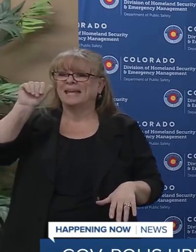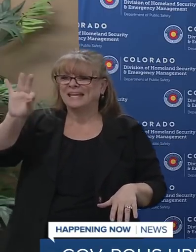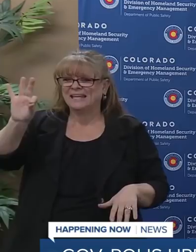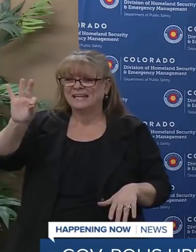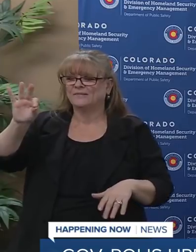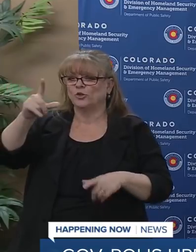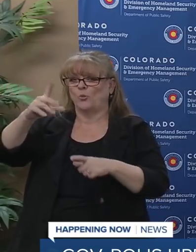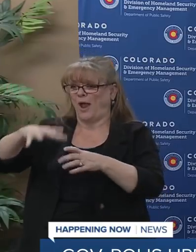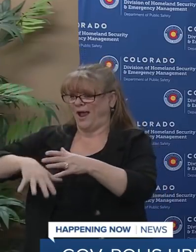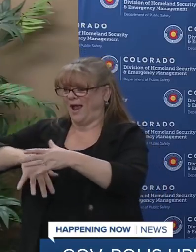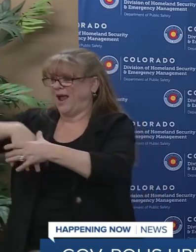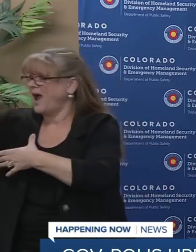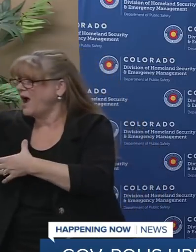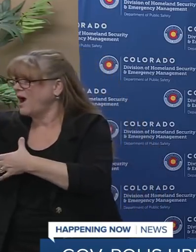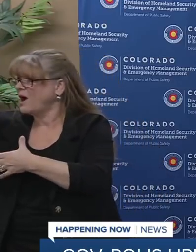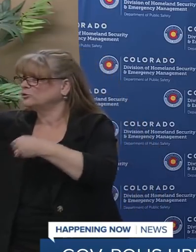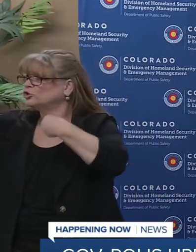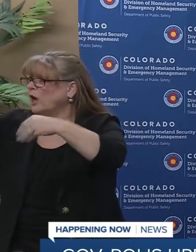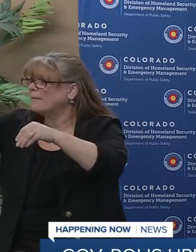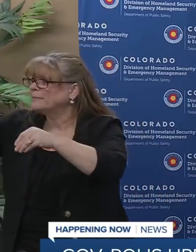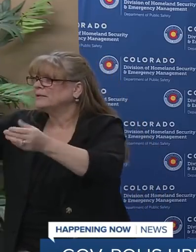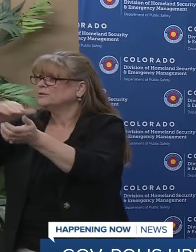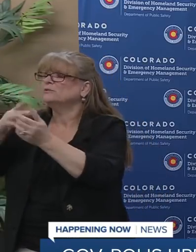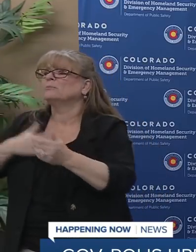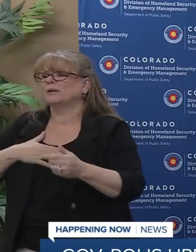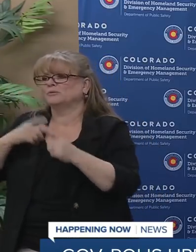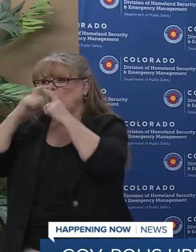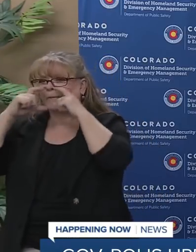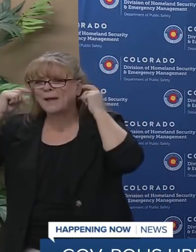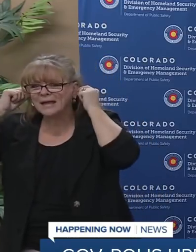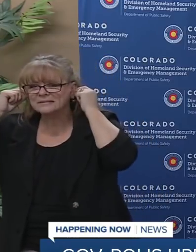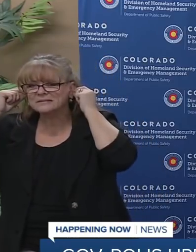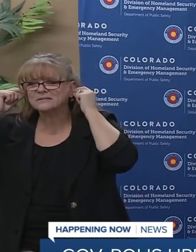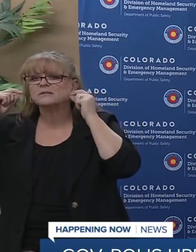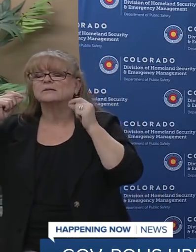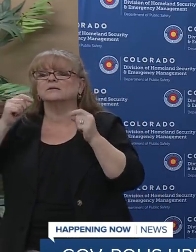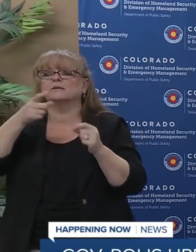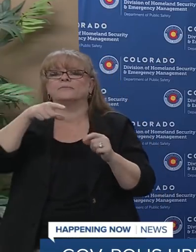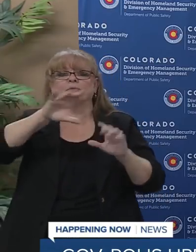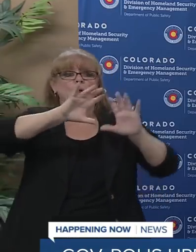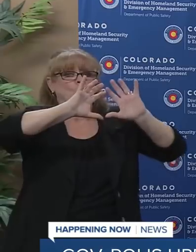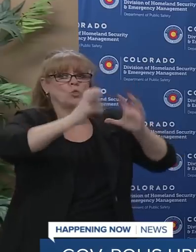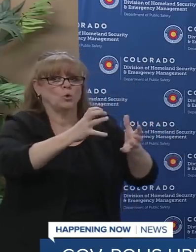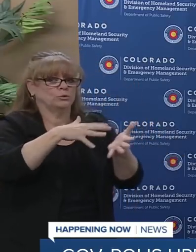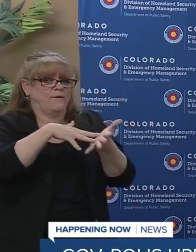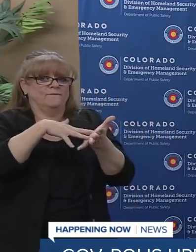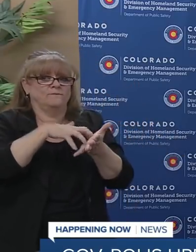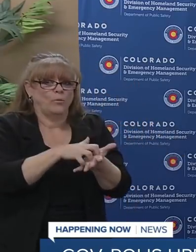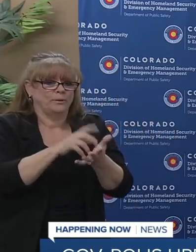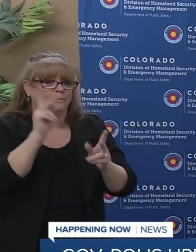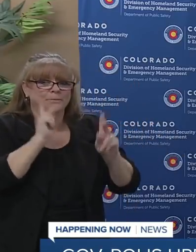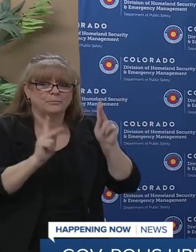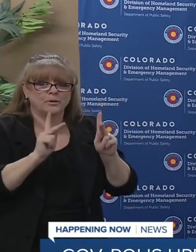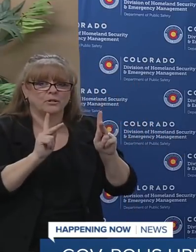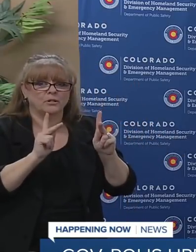for folks who are most vulnerable, over 65 or have respiratory conditions, stay at home at all times unless you need medical